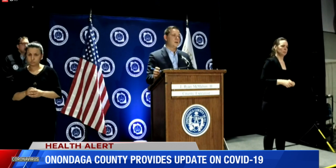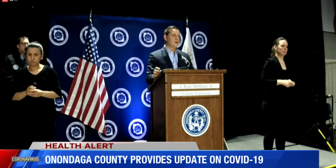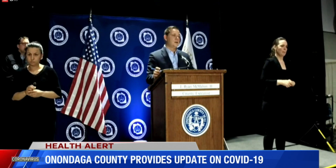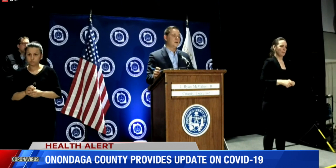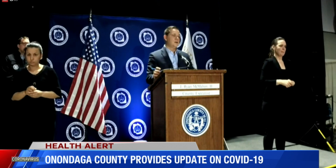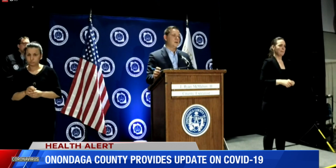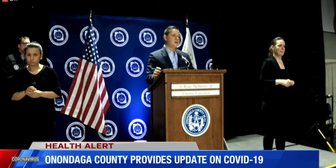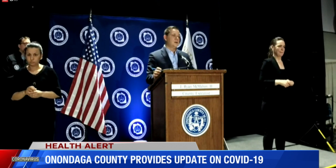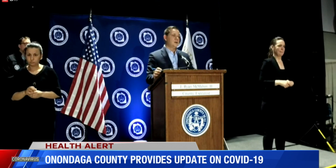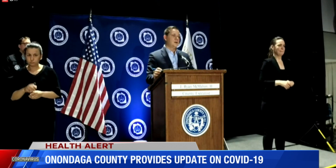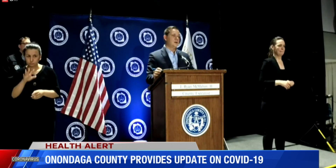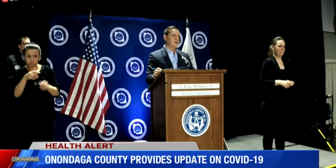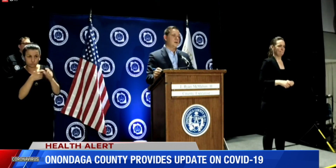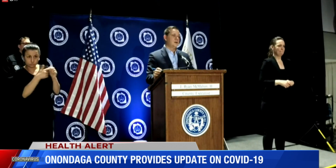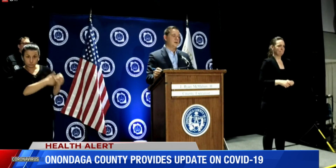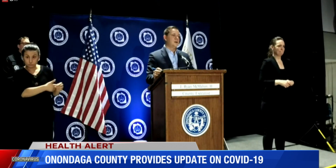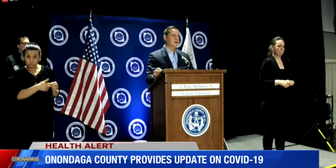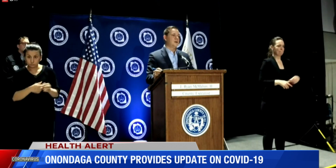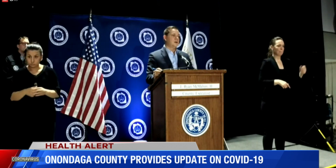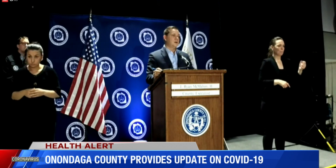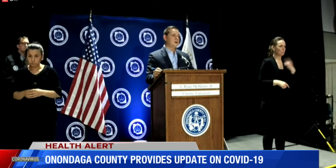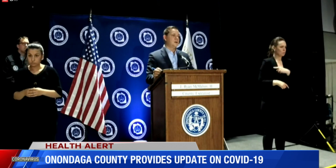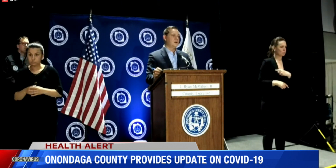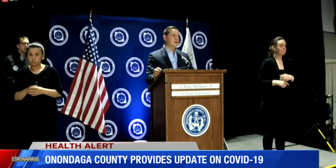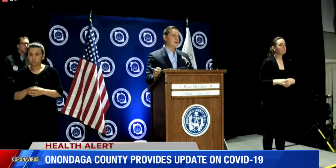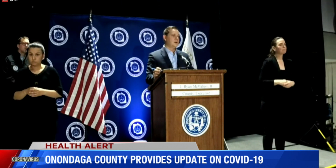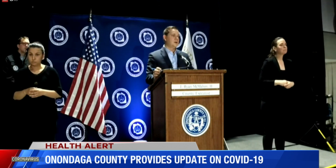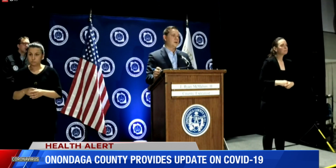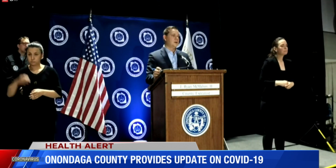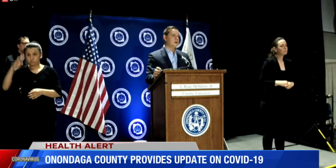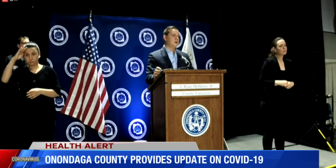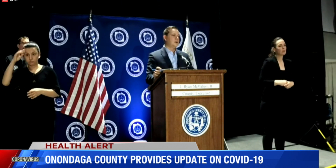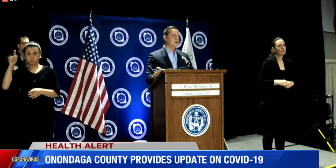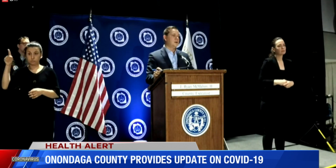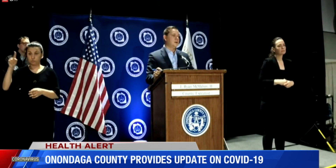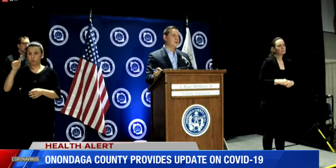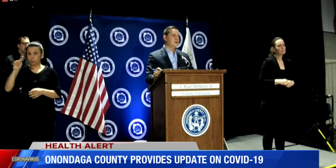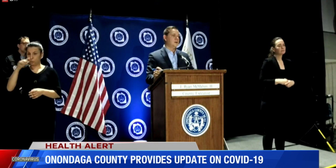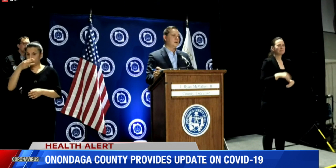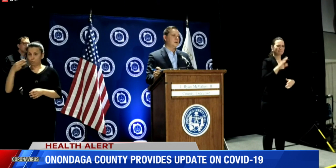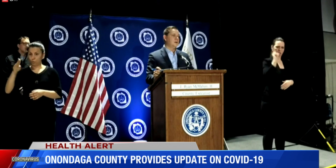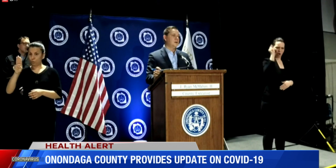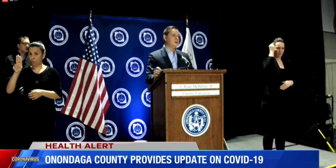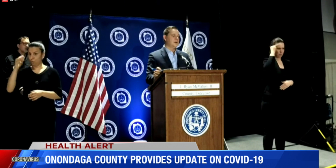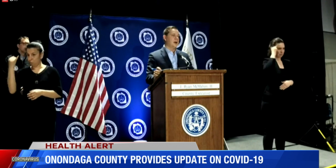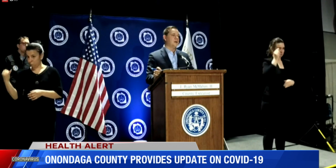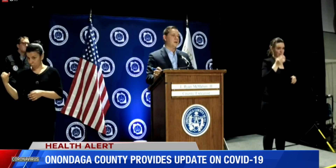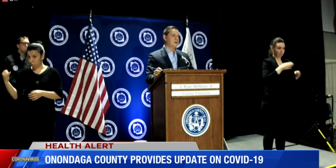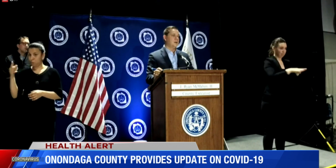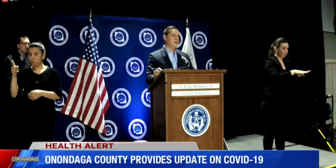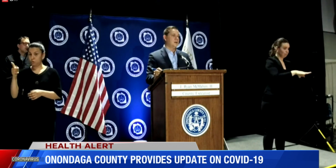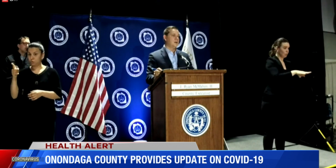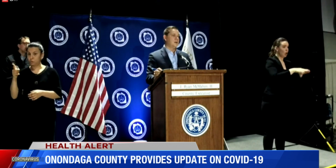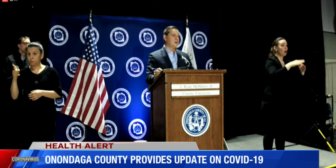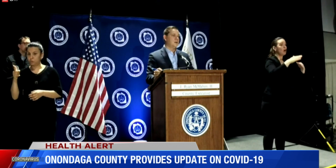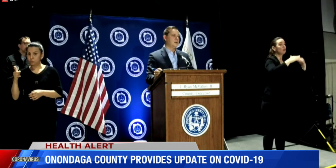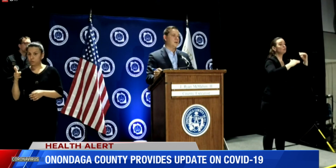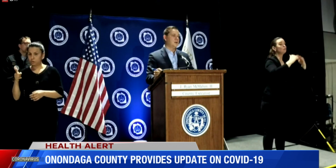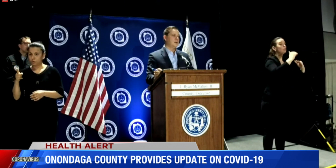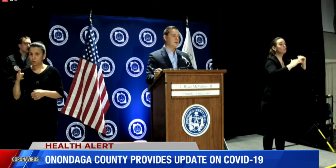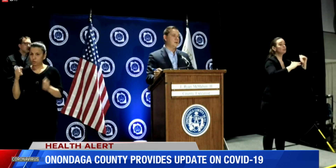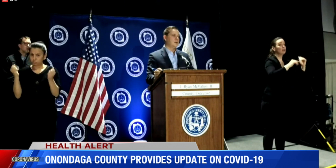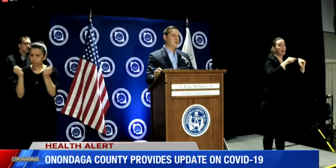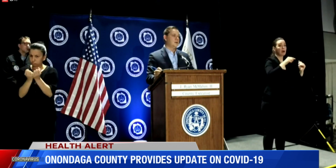One of the things that the governor came down with was closing construction sites, except for exemptions. Yeah. Today there was work being done